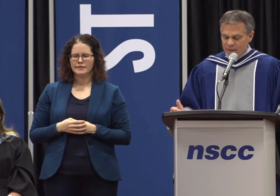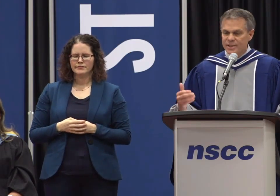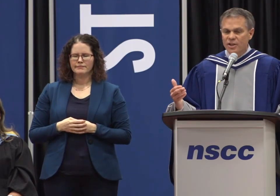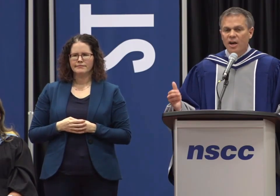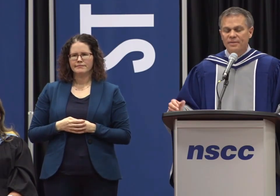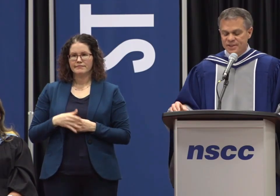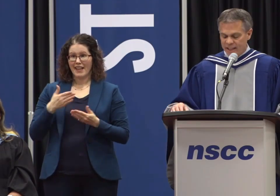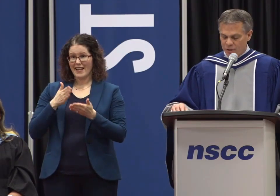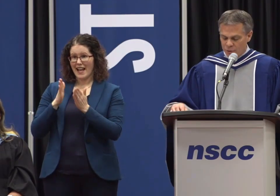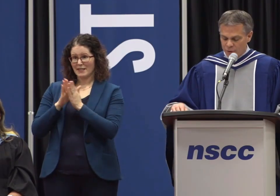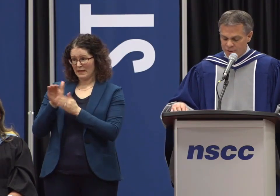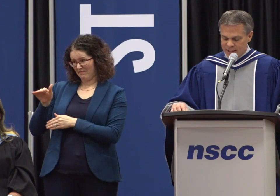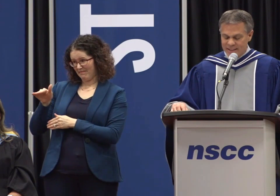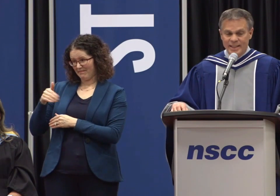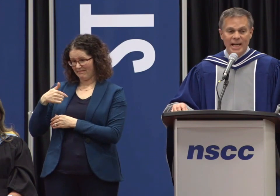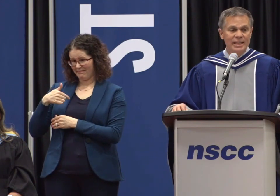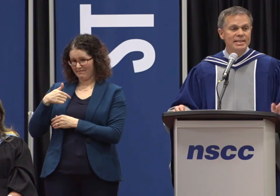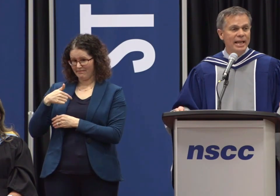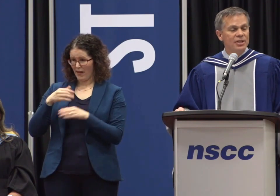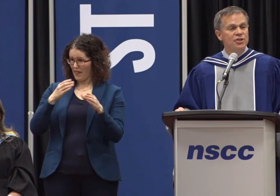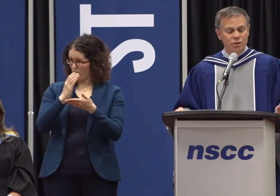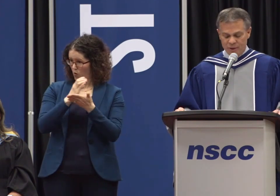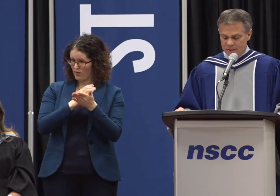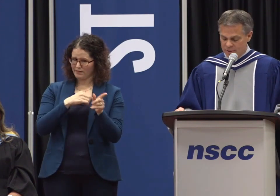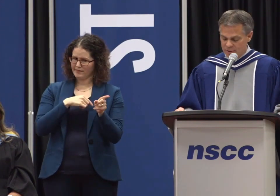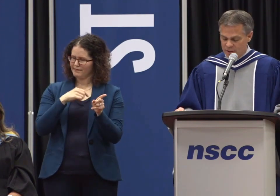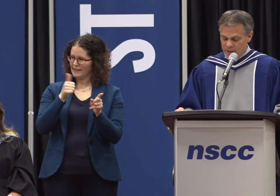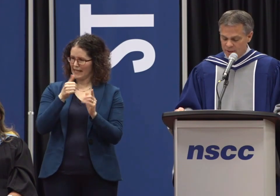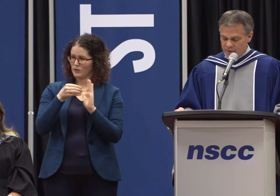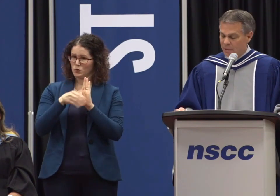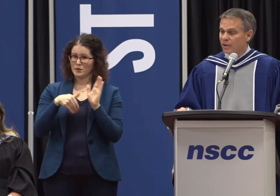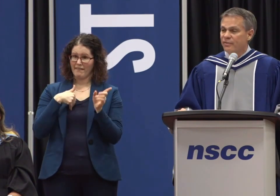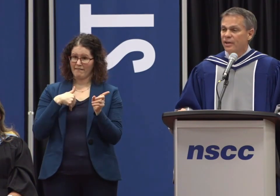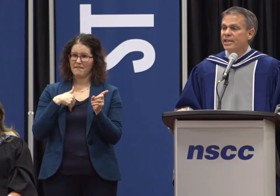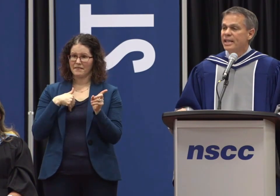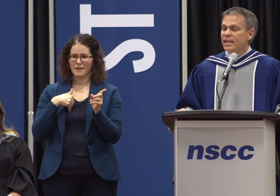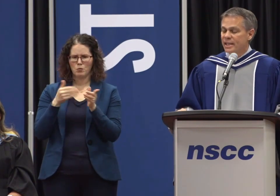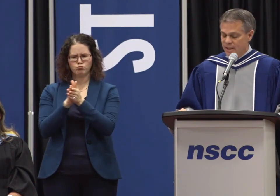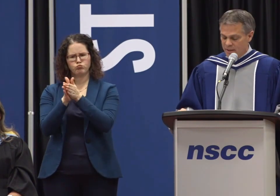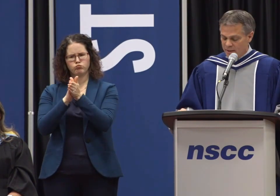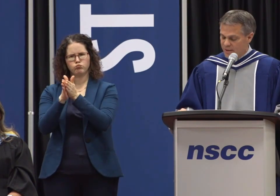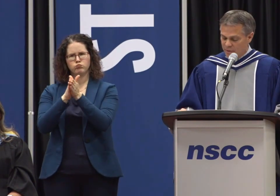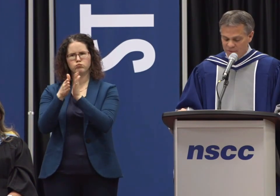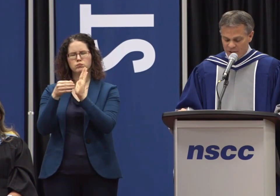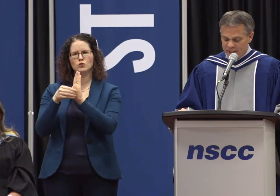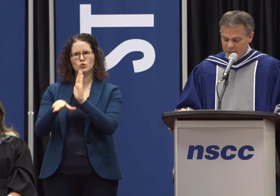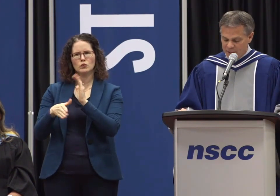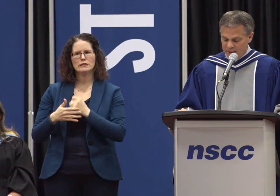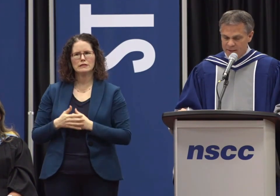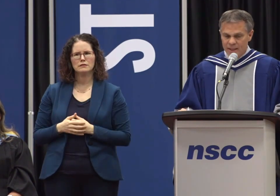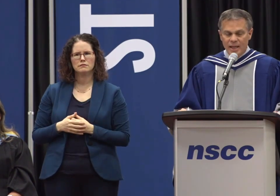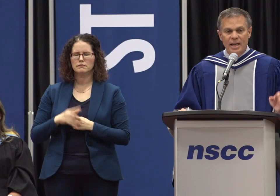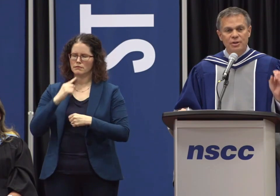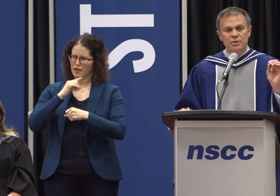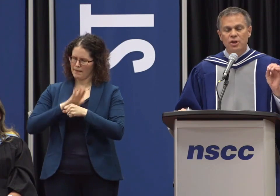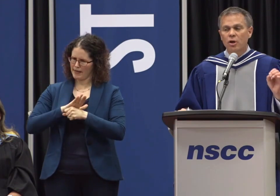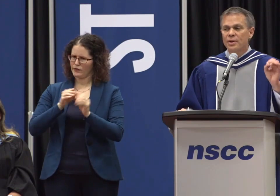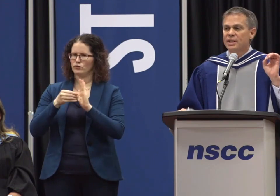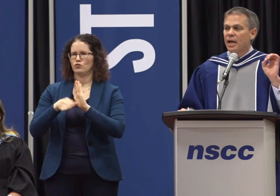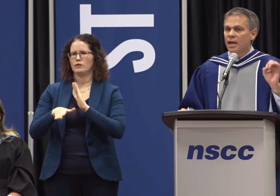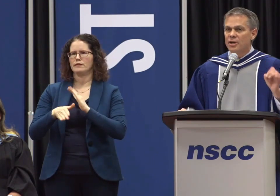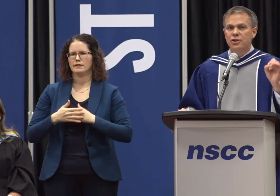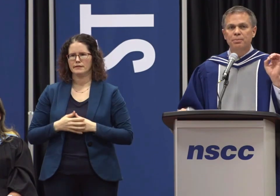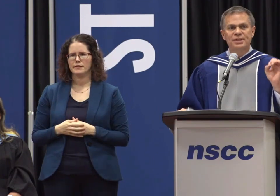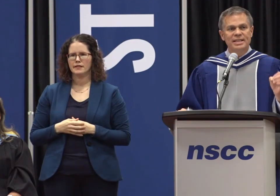said this off-site course had exactly 10 students. They were very keen, they were very committed, and there was